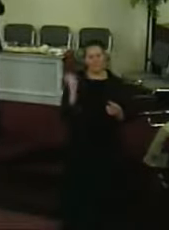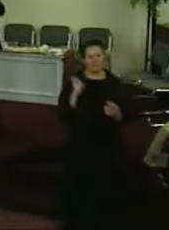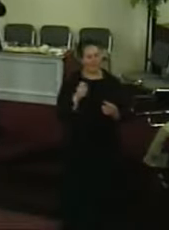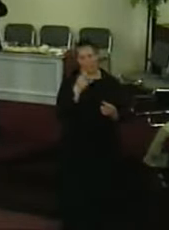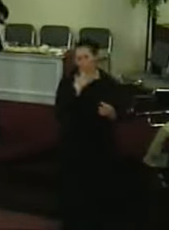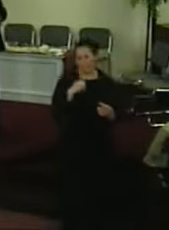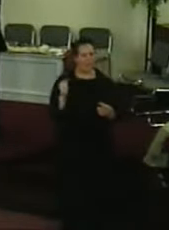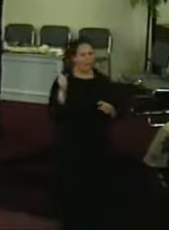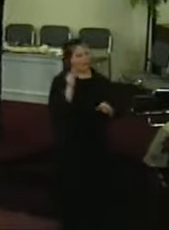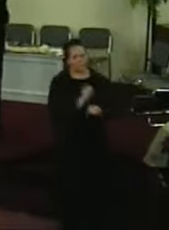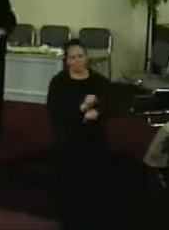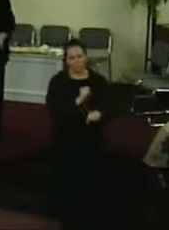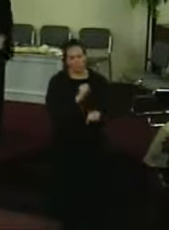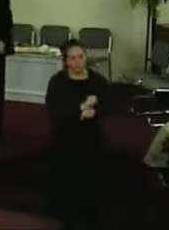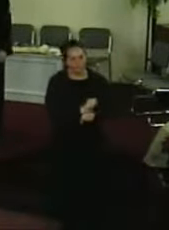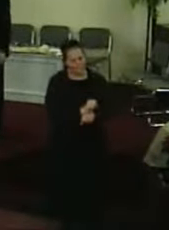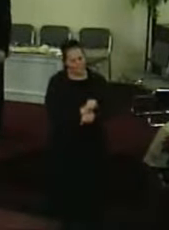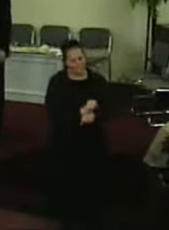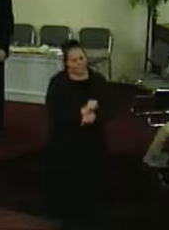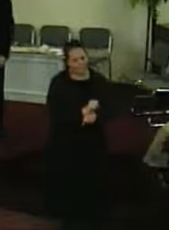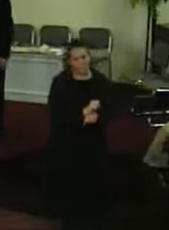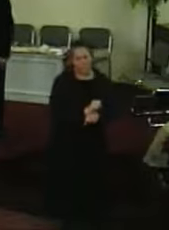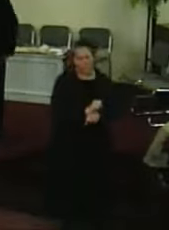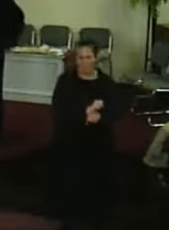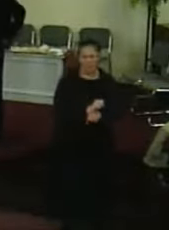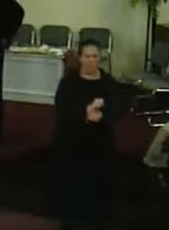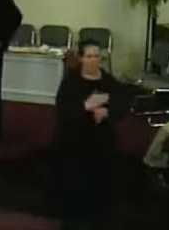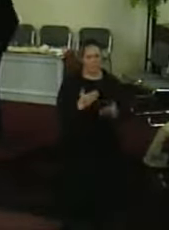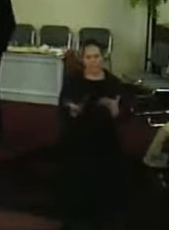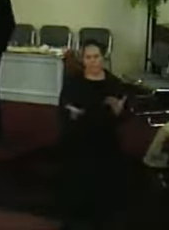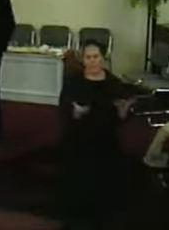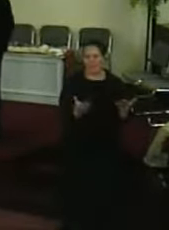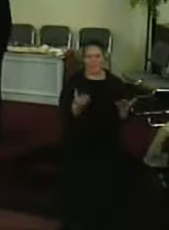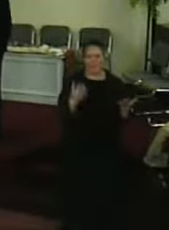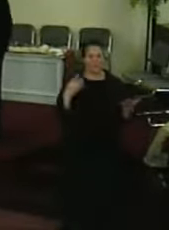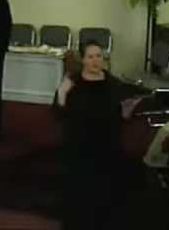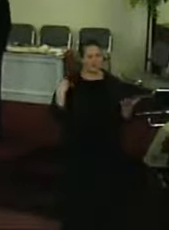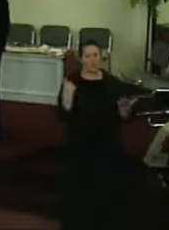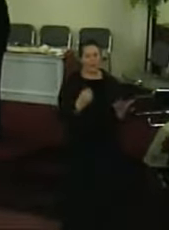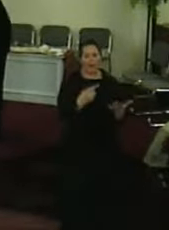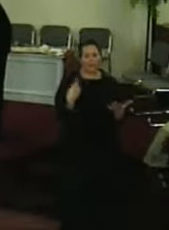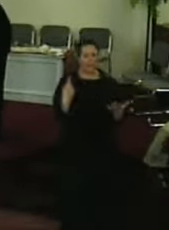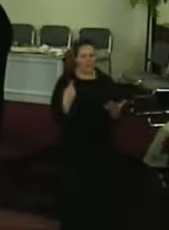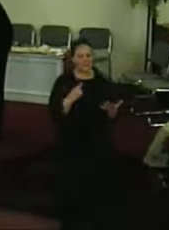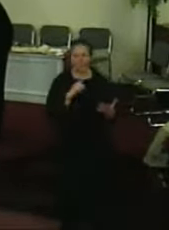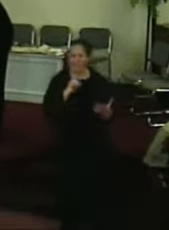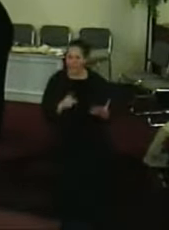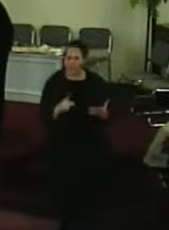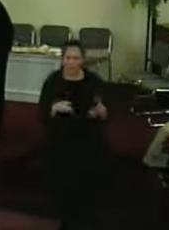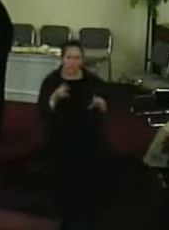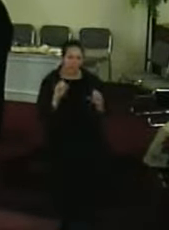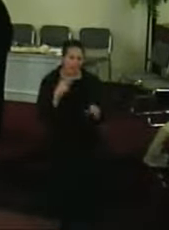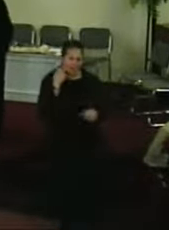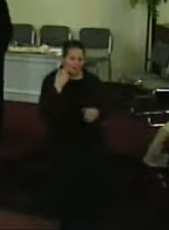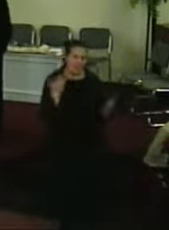all kinds of things all around you. And you say, Brother Erickson, they're real. I can see them.